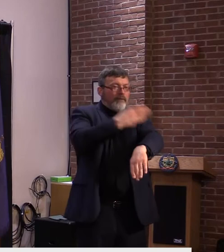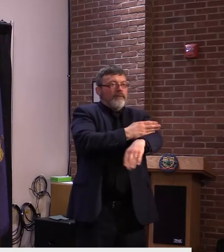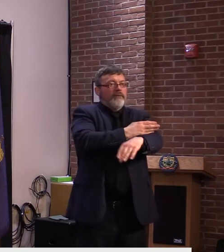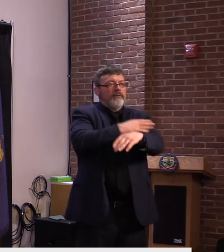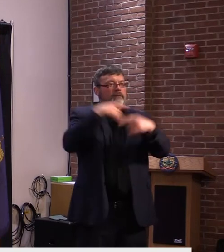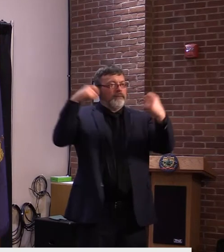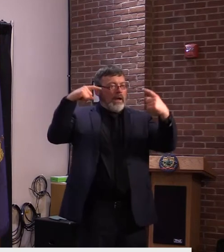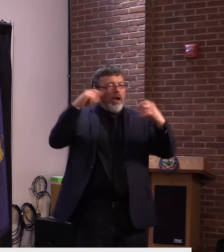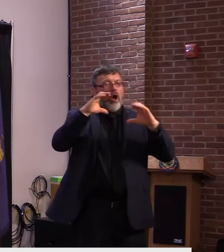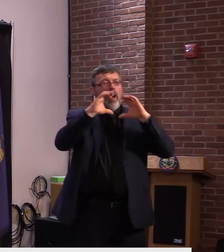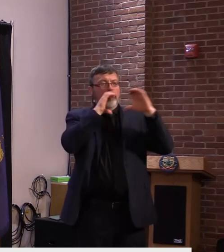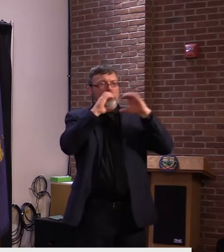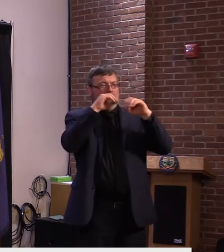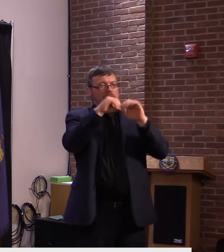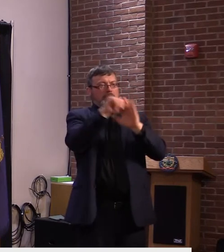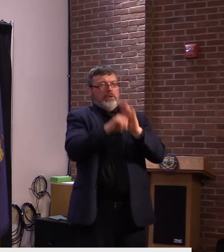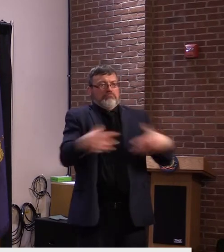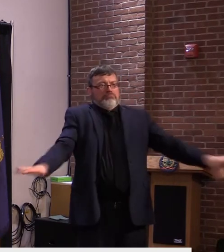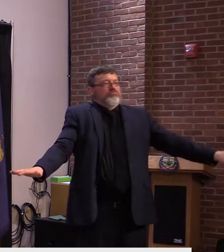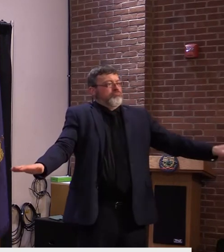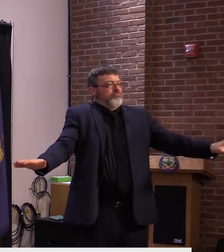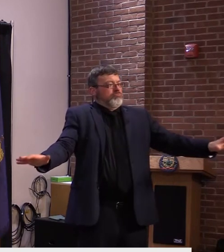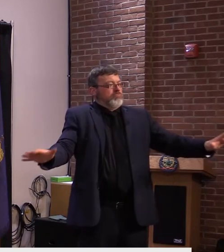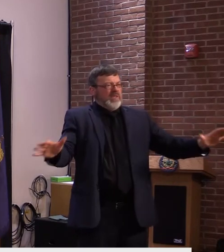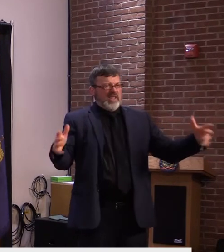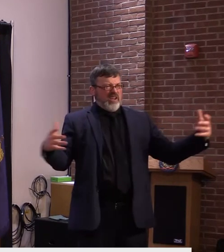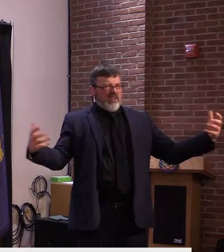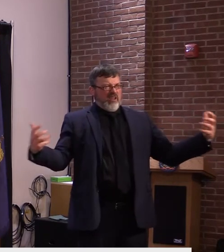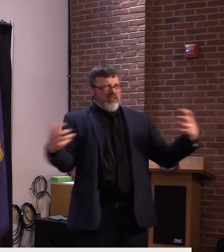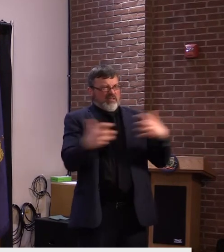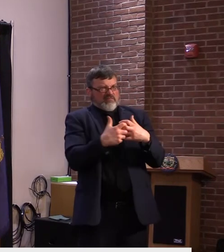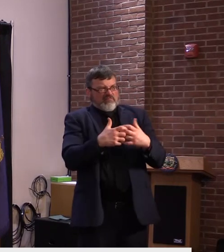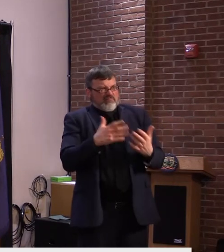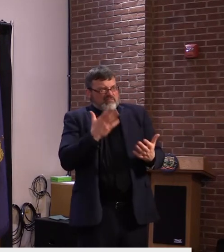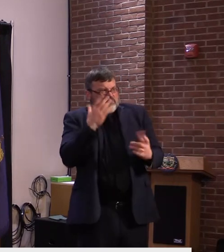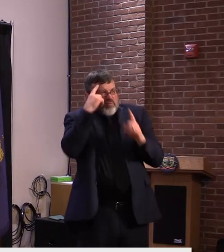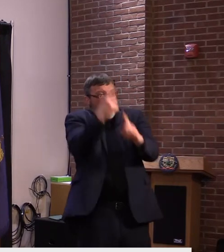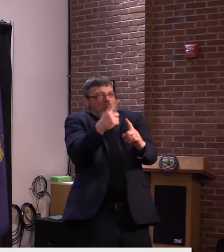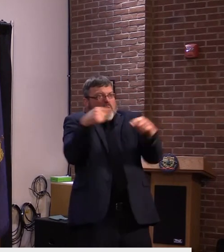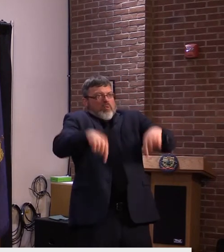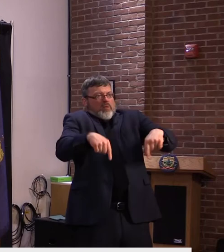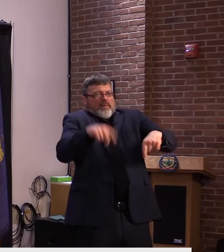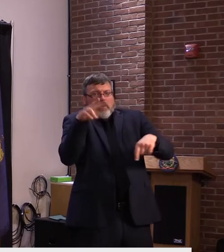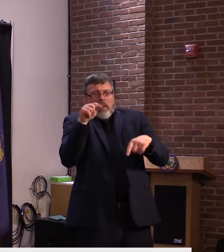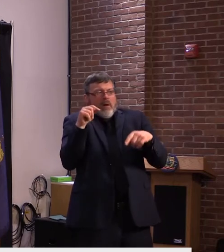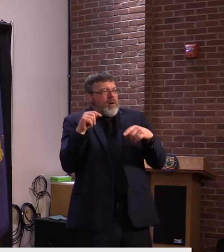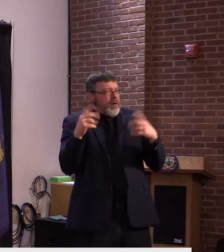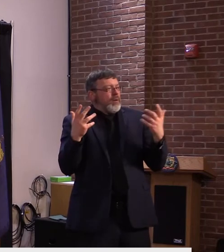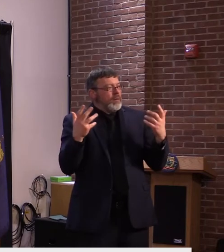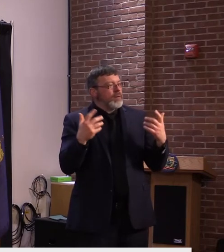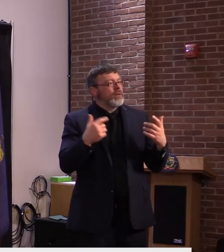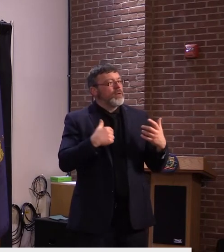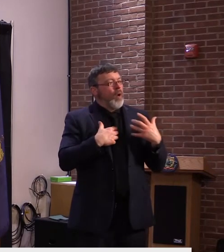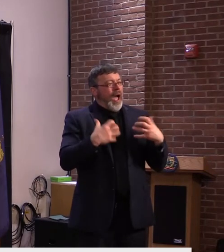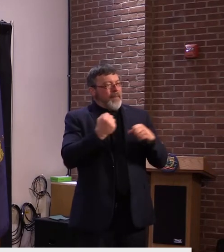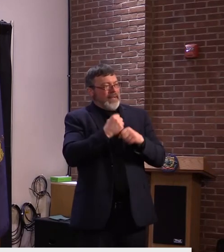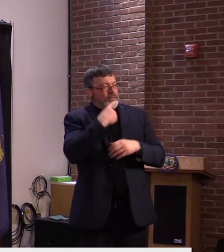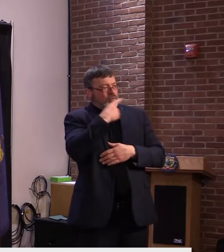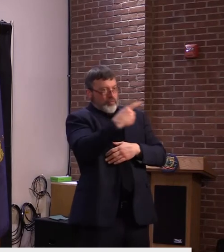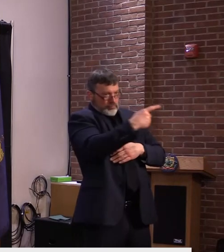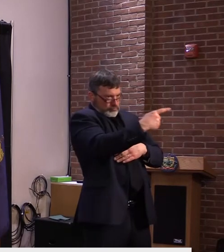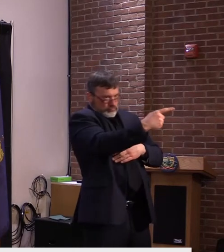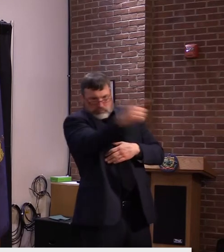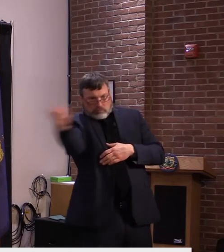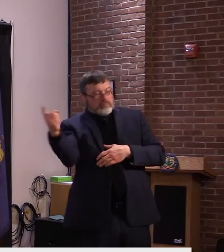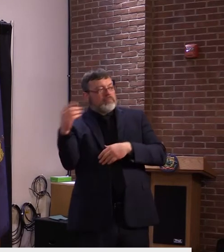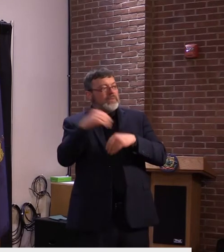So this fits the bill. And we want to make sure that Vermonters know about this. And if they